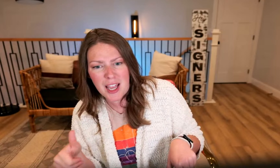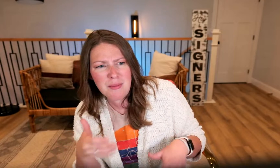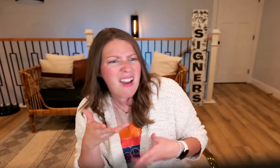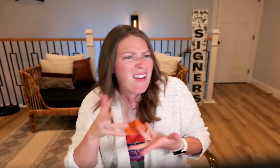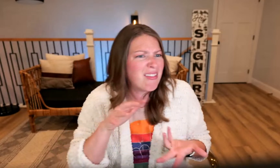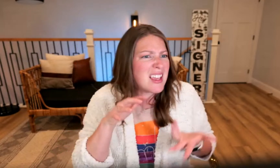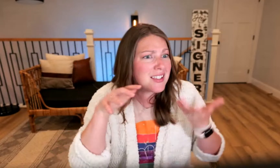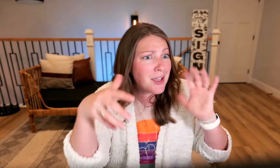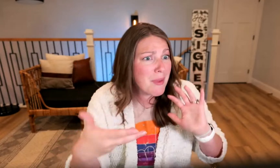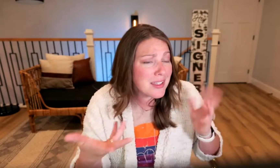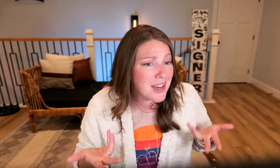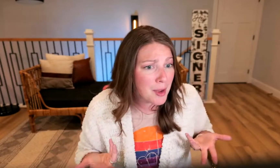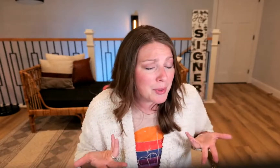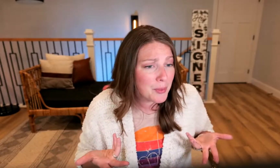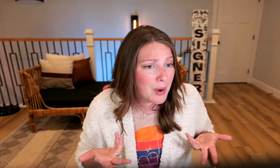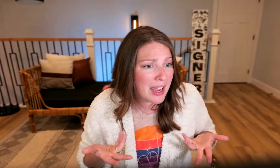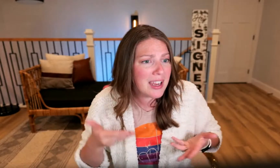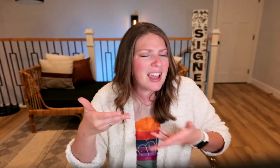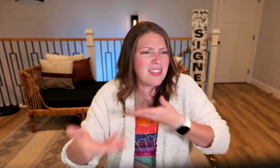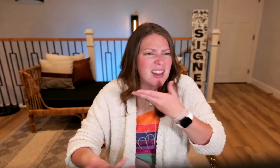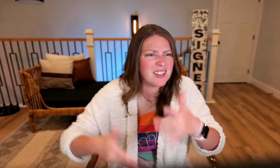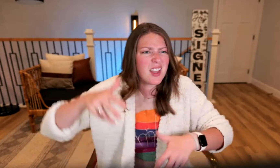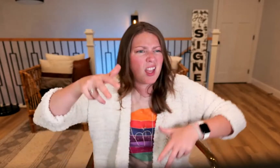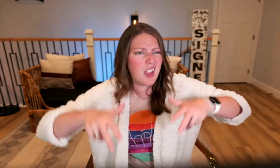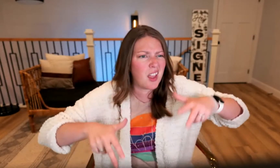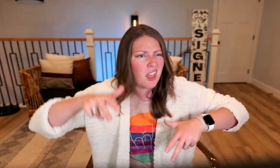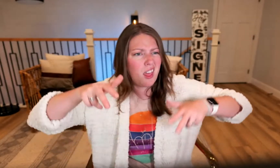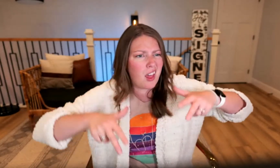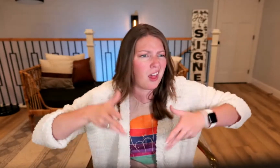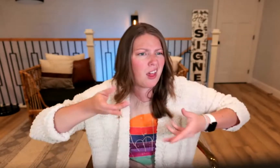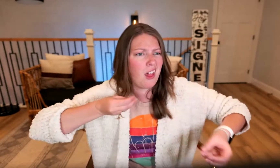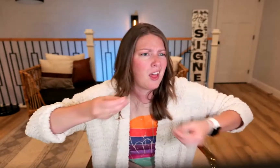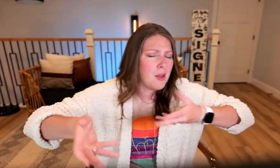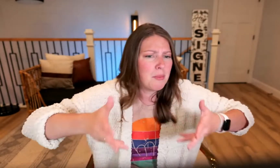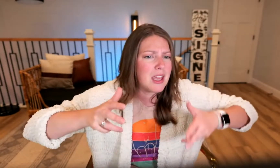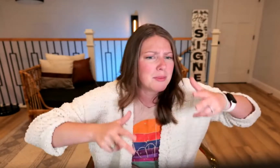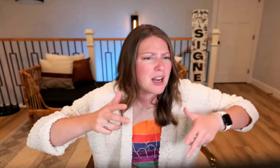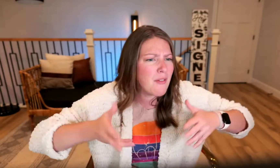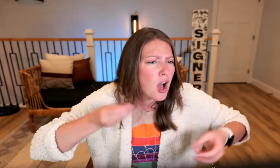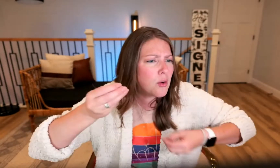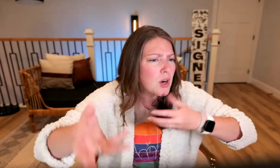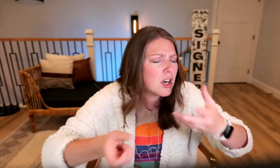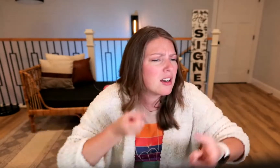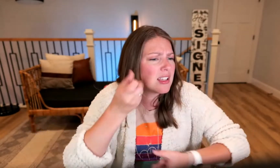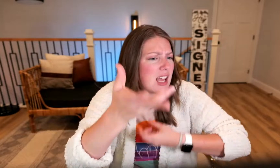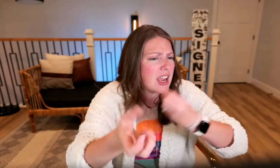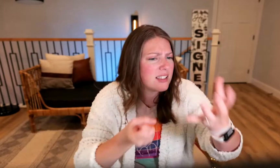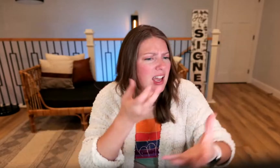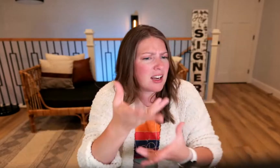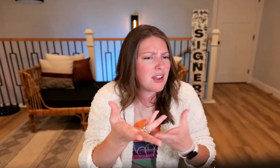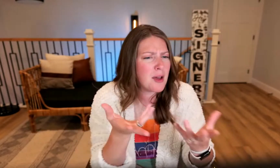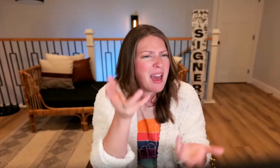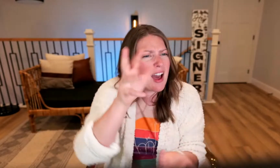time, things get messed up, right? And then it's like, becomes kind of awkward, signs kind of come